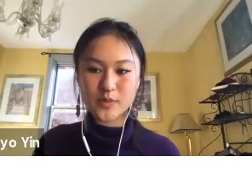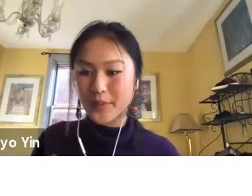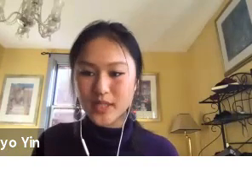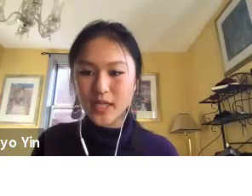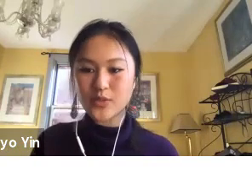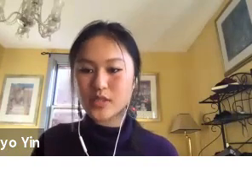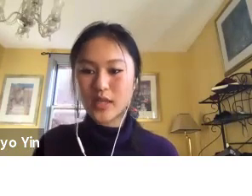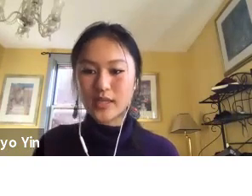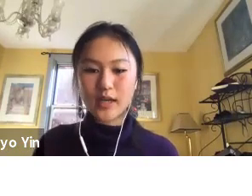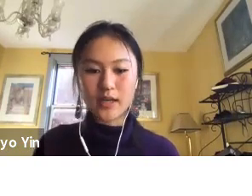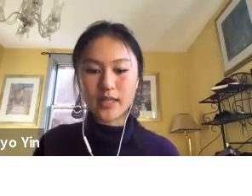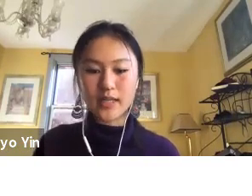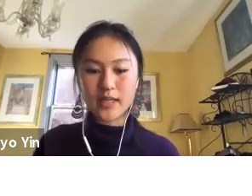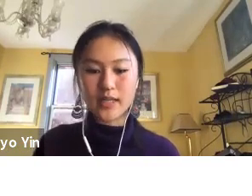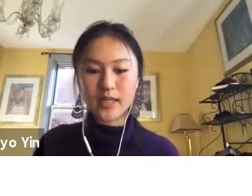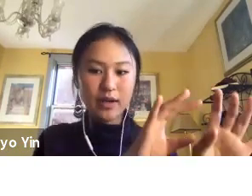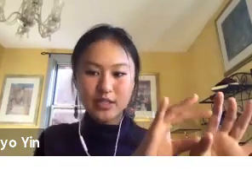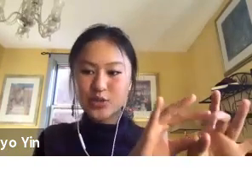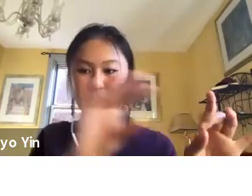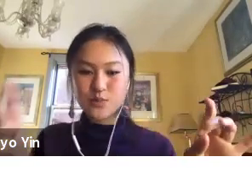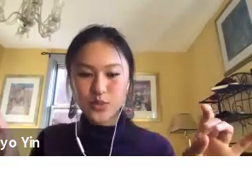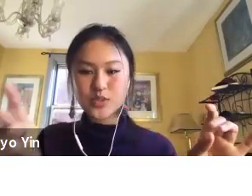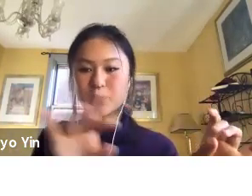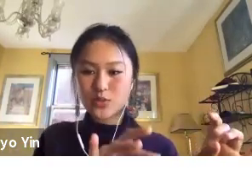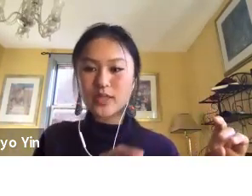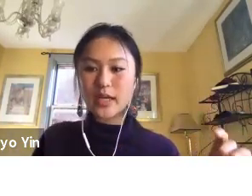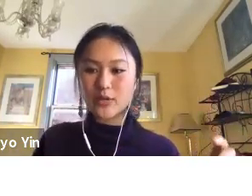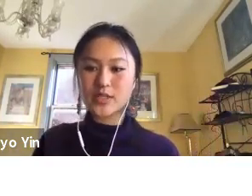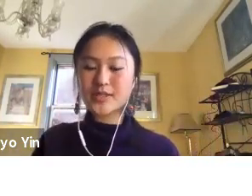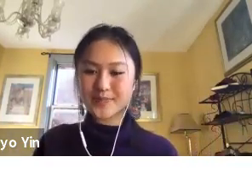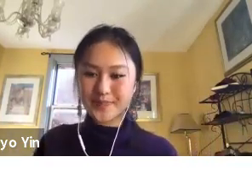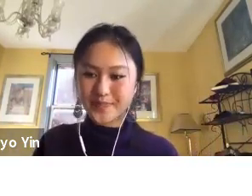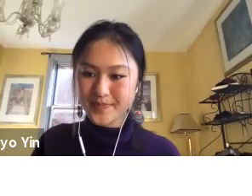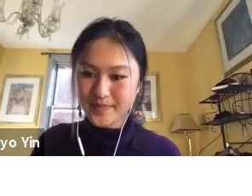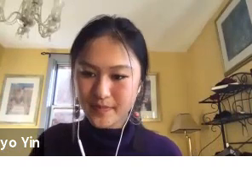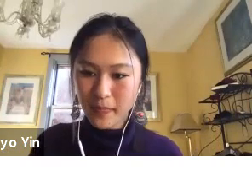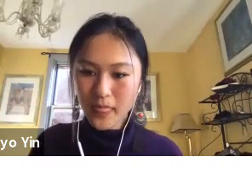to proper nouns that can be like directly transposed between languages.